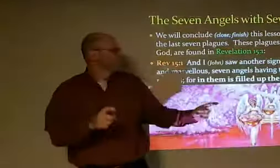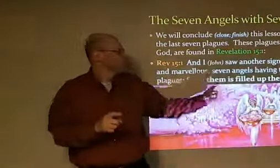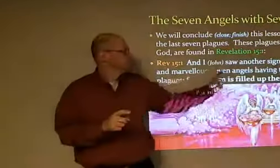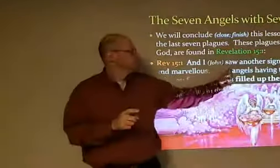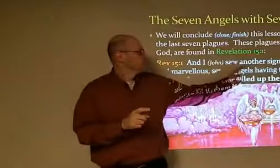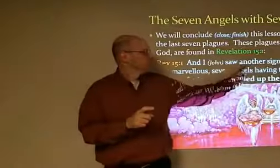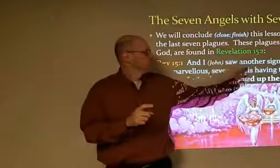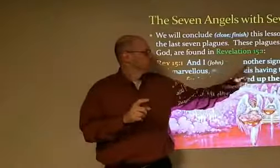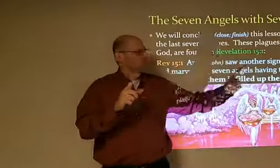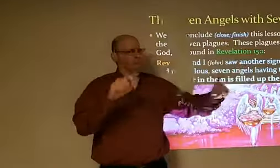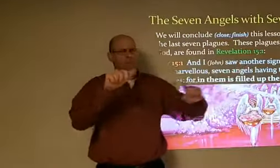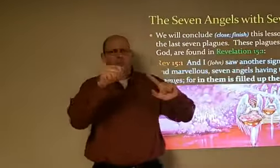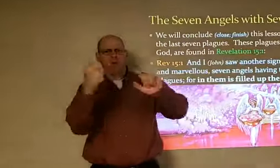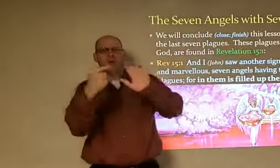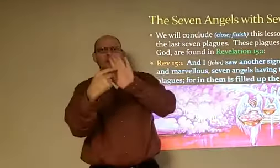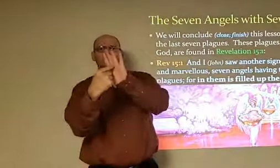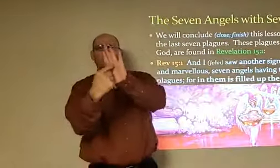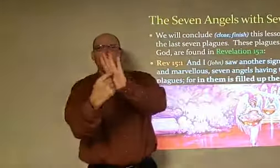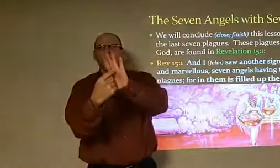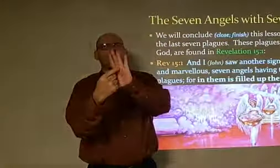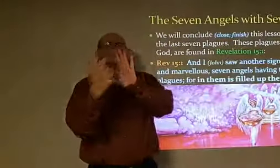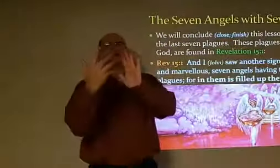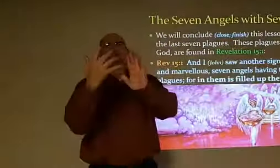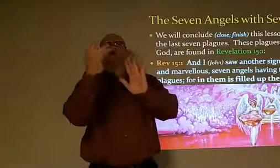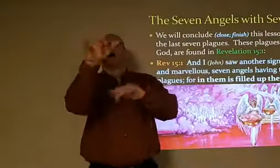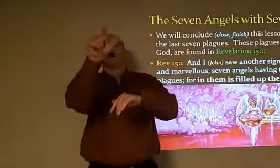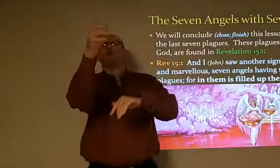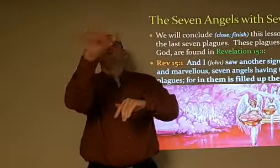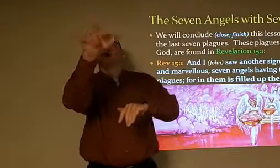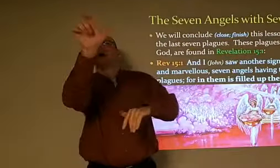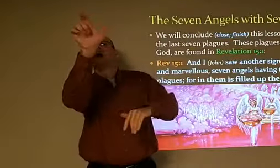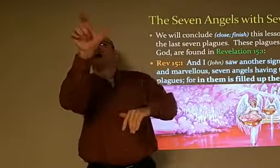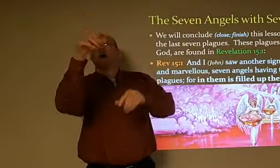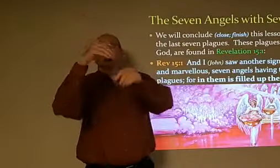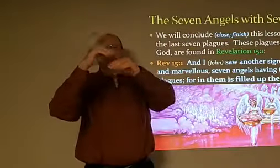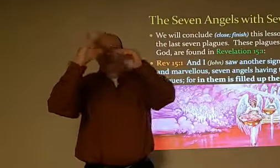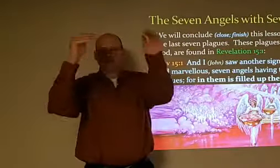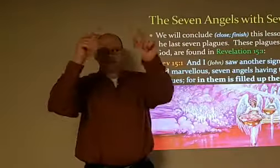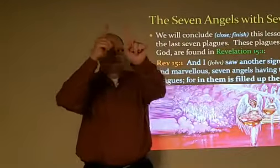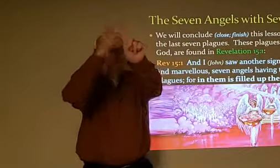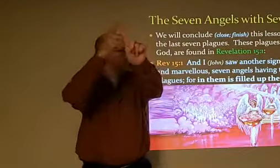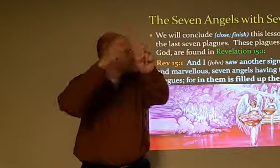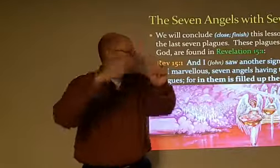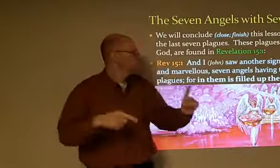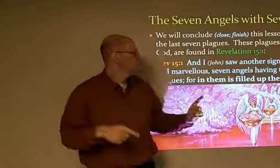Before John wrote, he saw things in heaven, and the scripture says, "And I saw another sign in heaven,